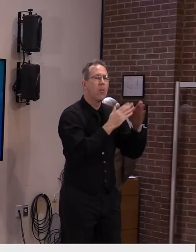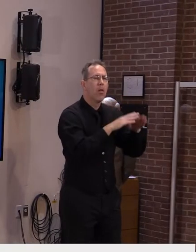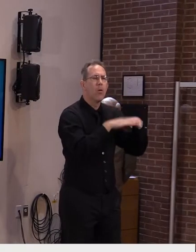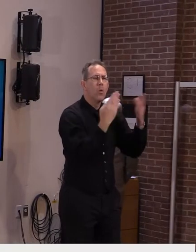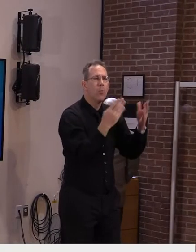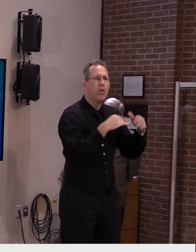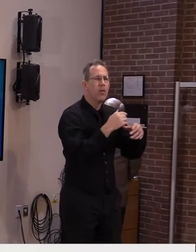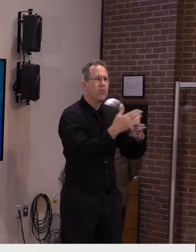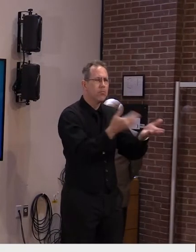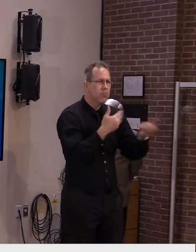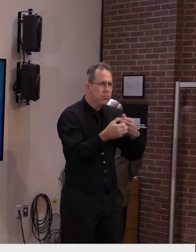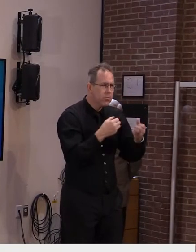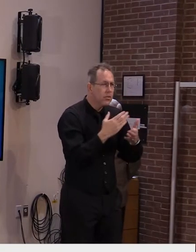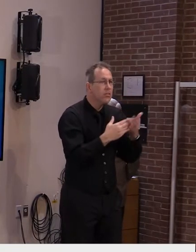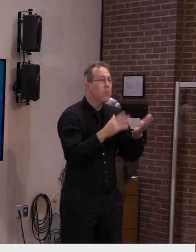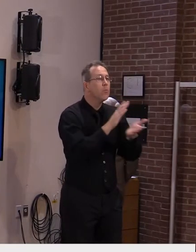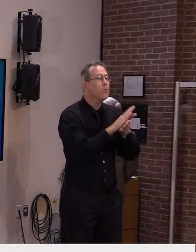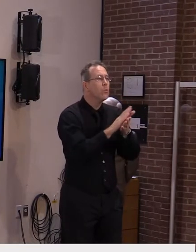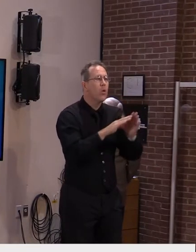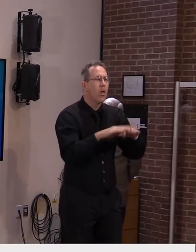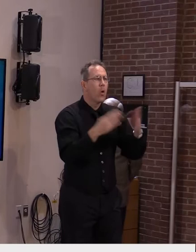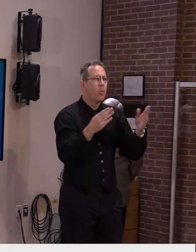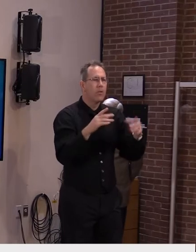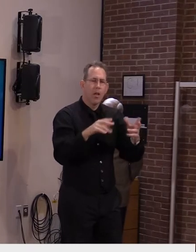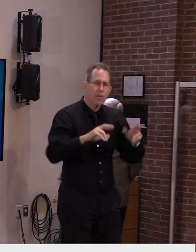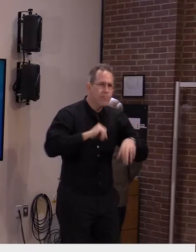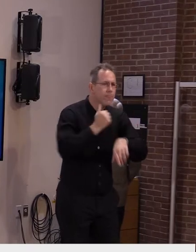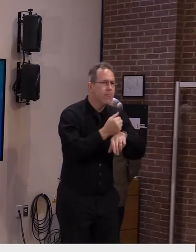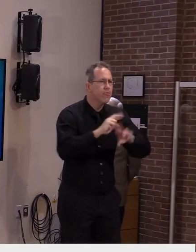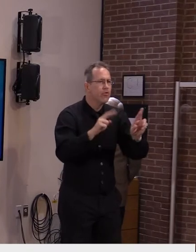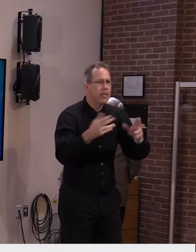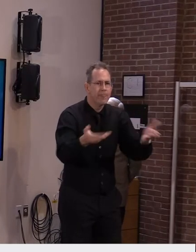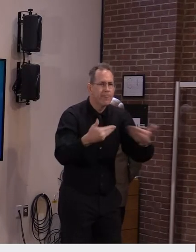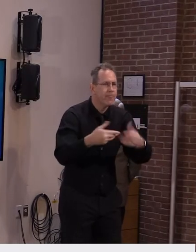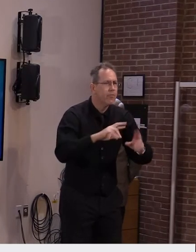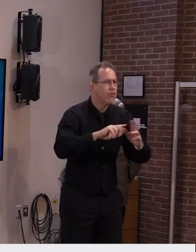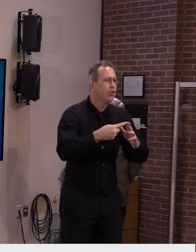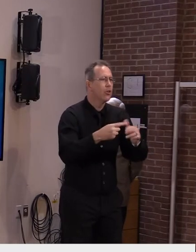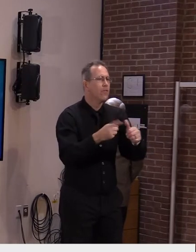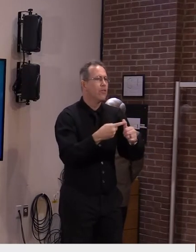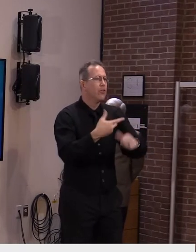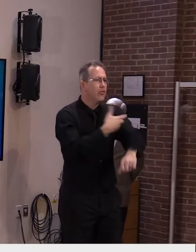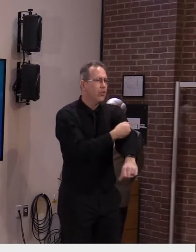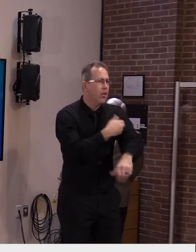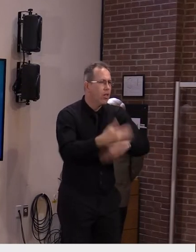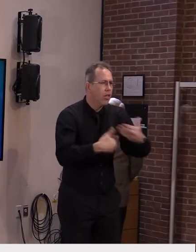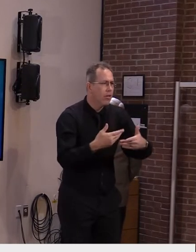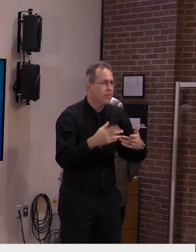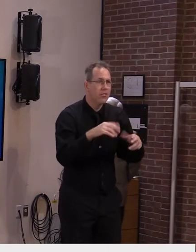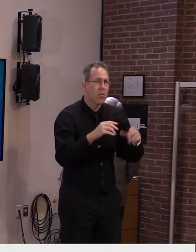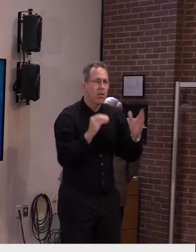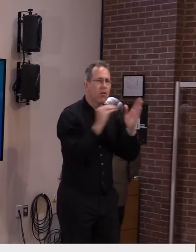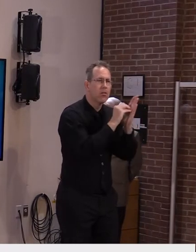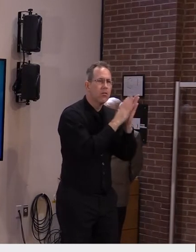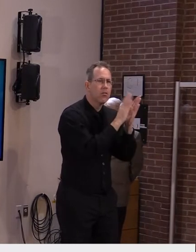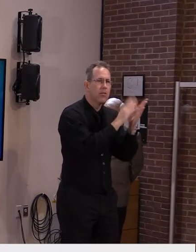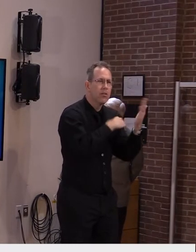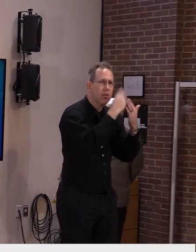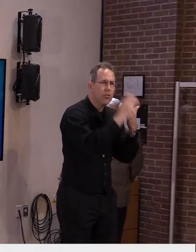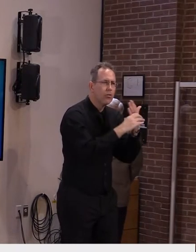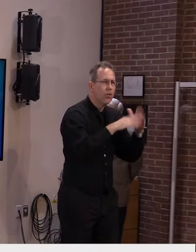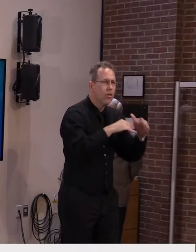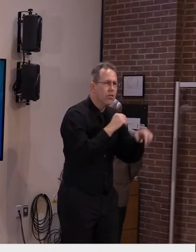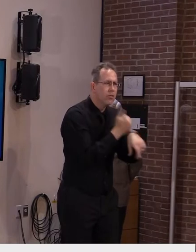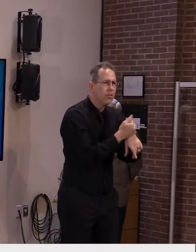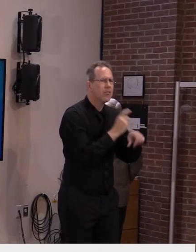even had their first clinic yet, or regions that haven't had those scheduled, or they're on the calendar per se, but they just haven't happened yet. So I think we just need to be patient